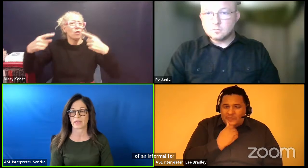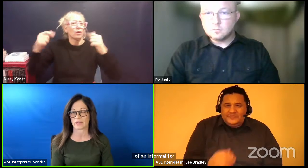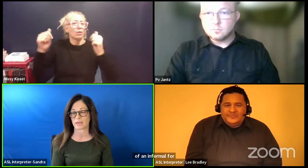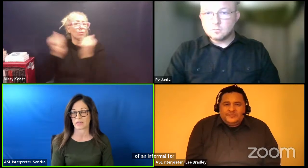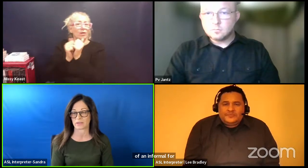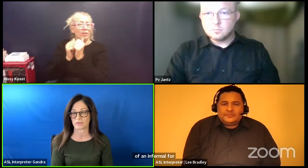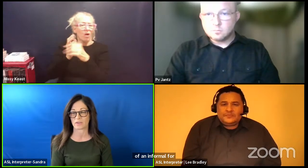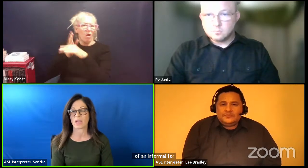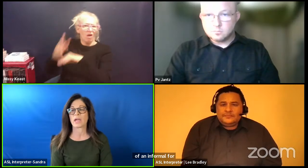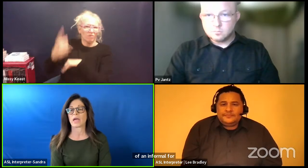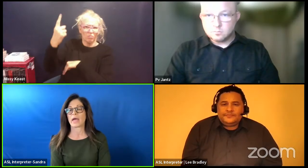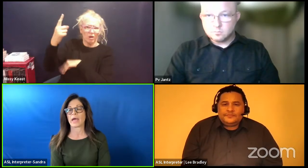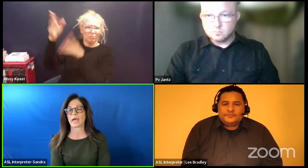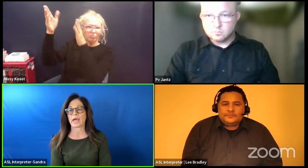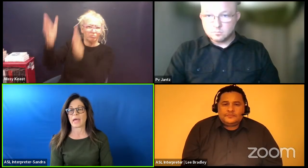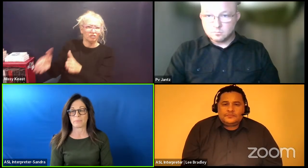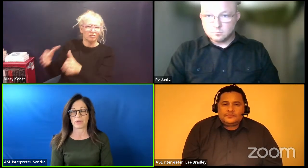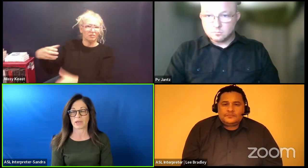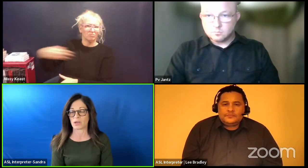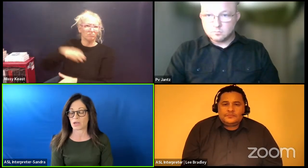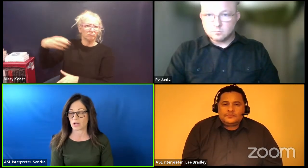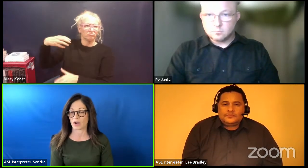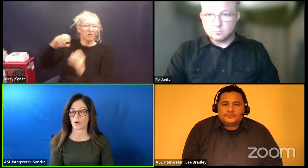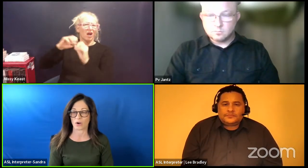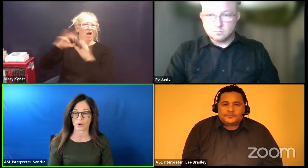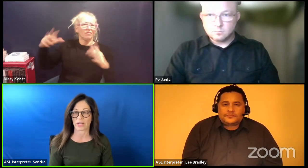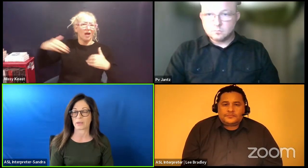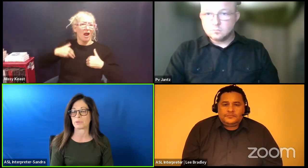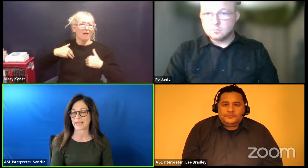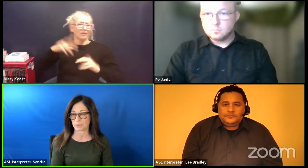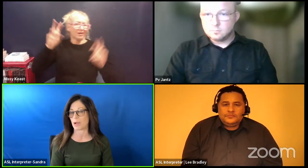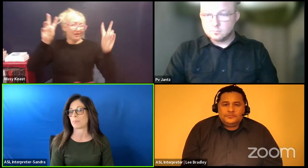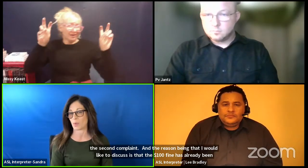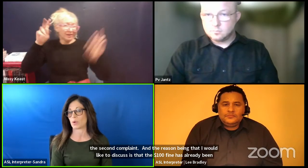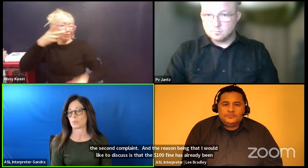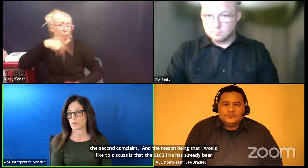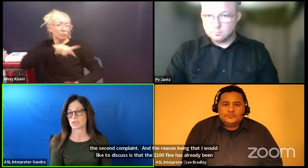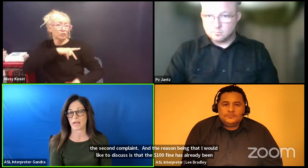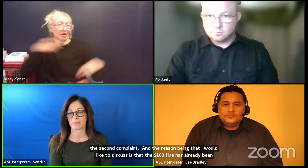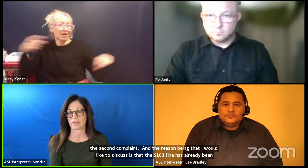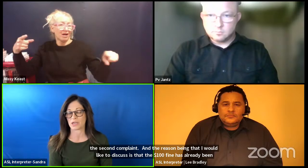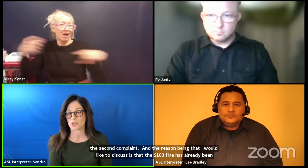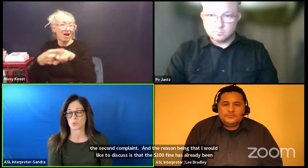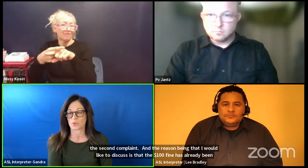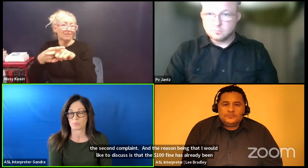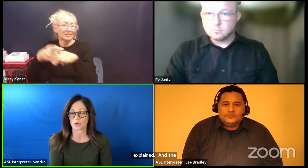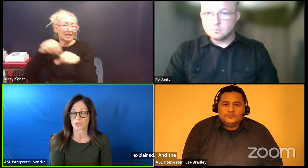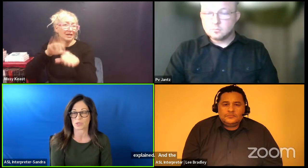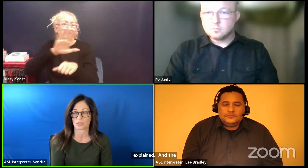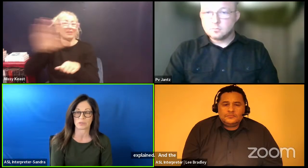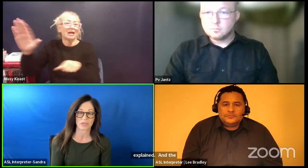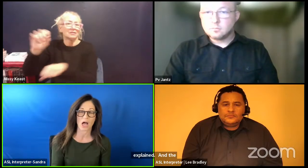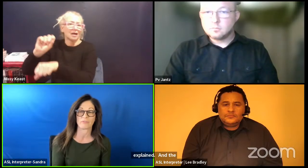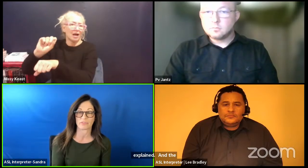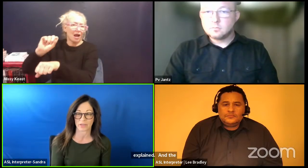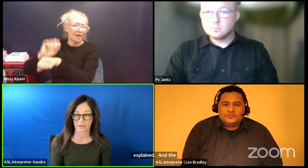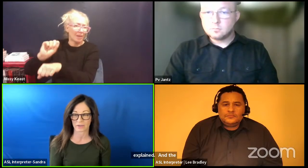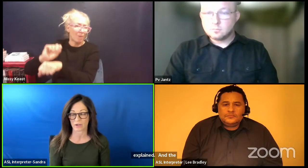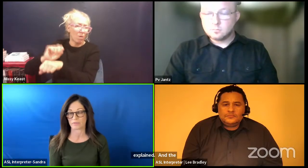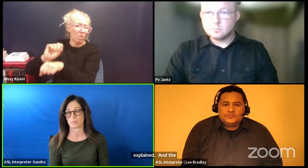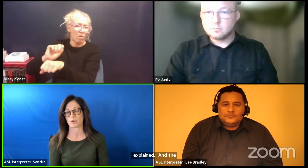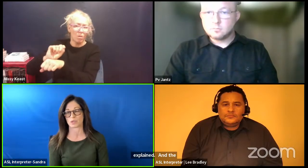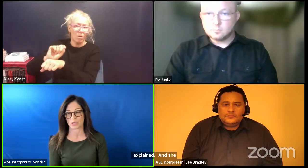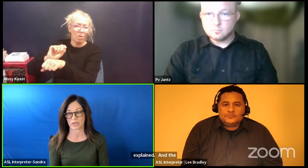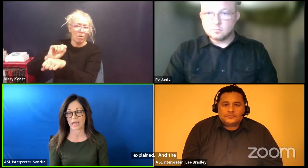the second is then already complained about by one person having issue with personal